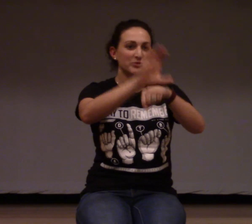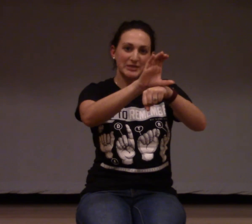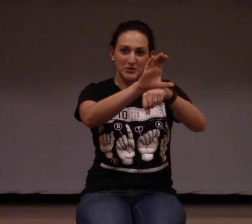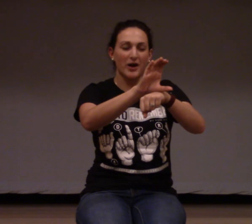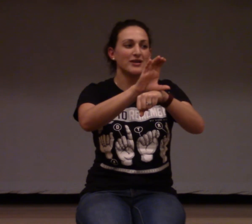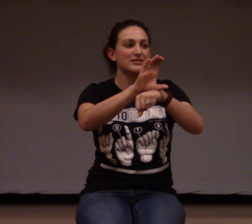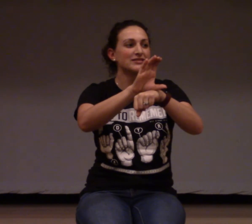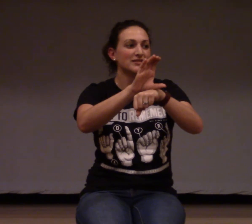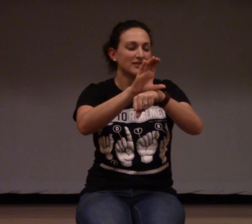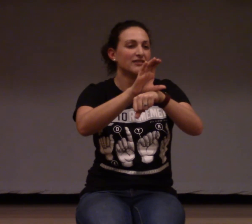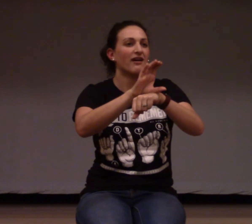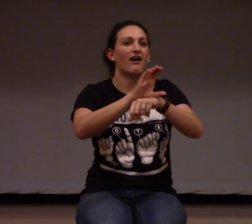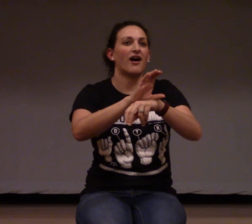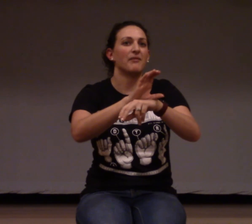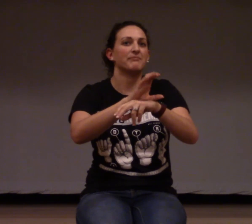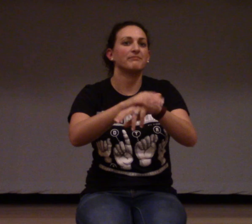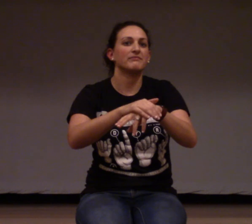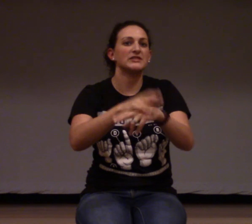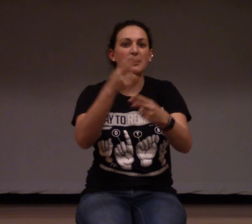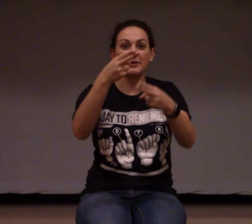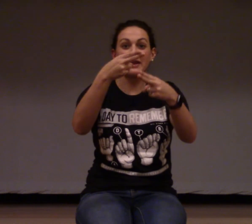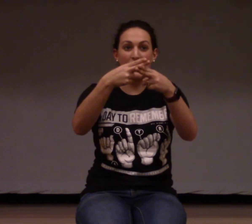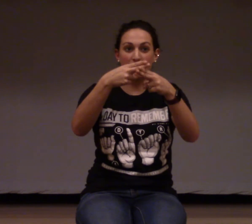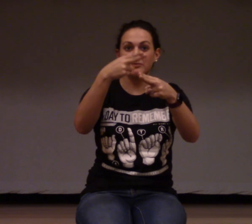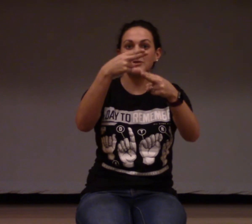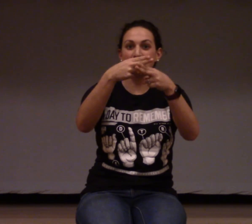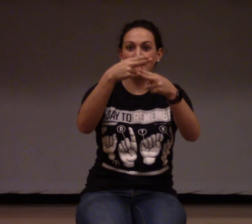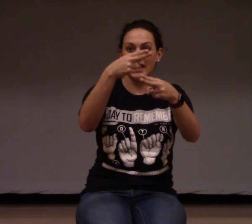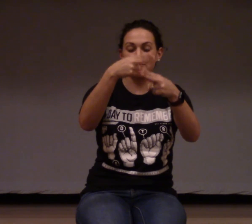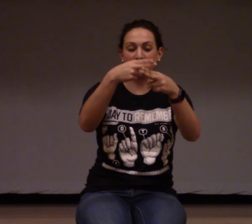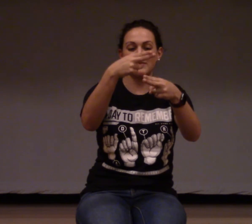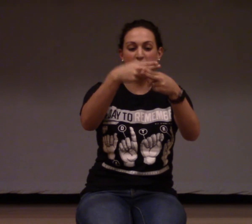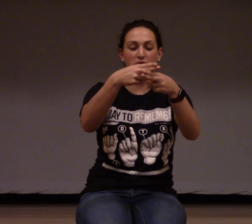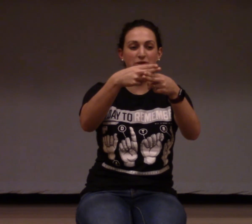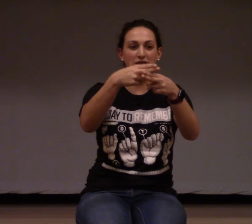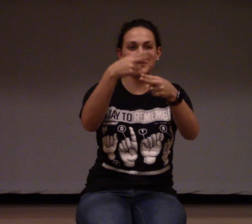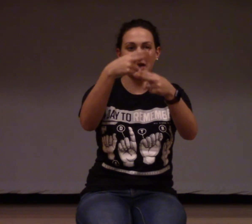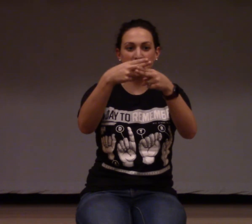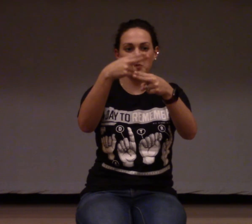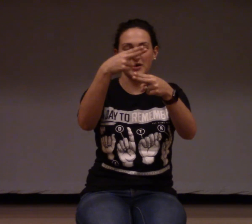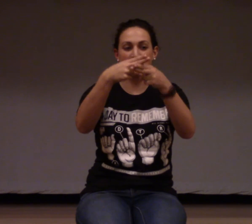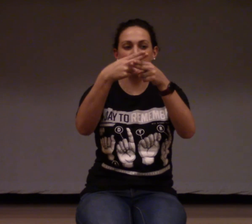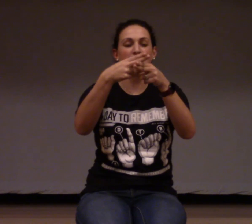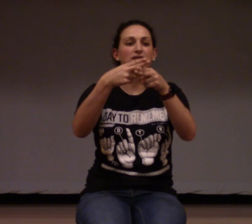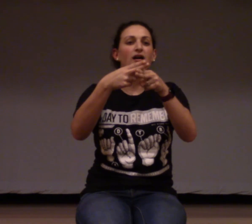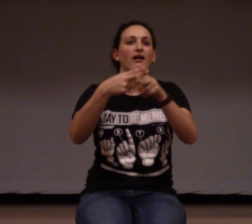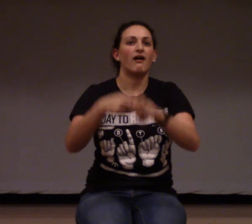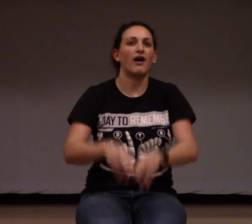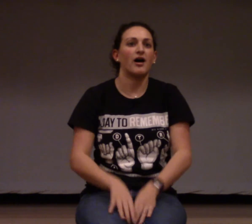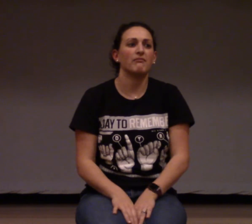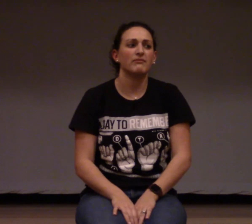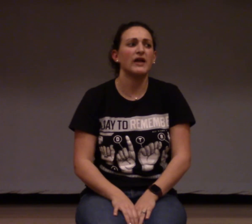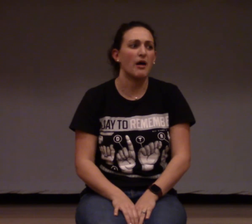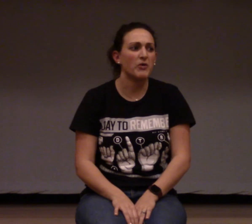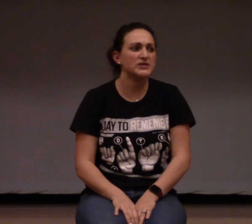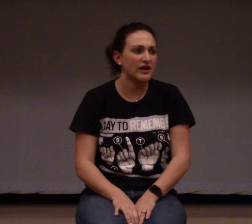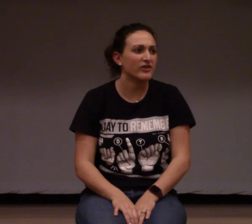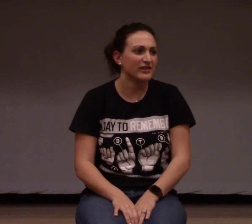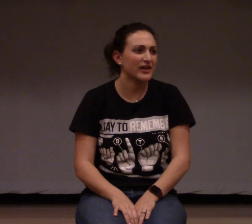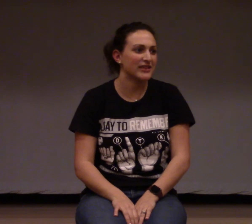be twice. Same with name, we did name. Name would be you tap twice. Yeah, mostly everything like that you